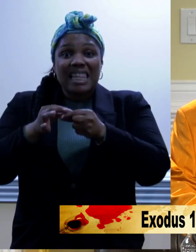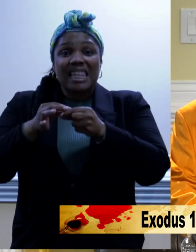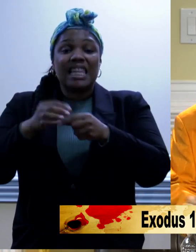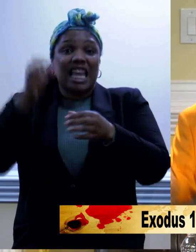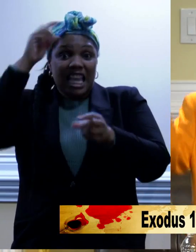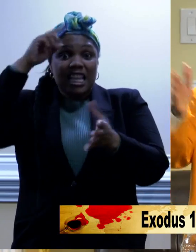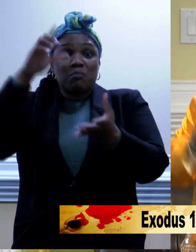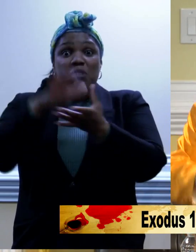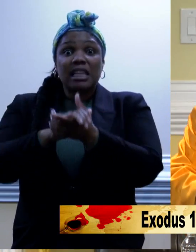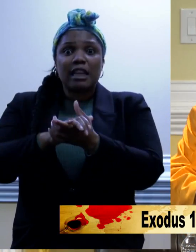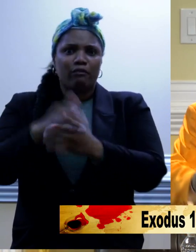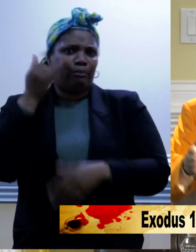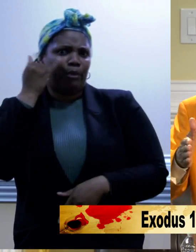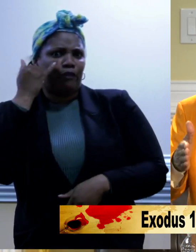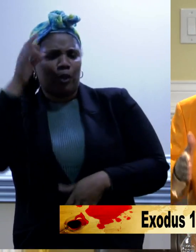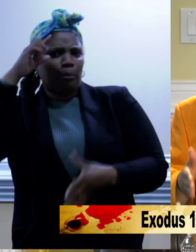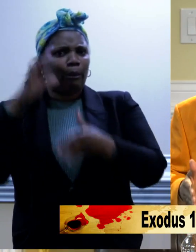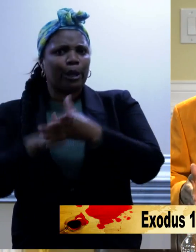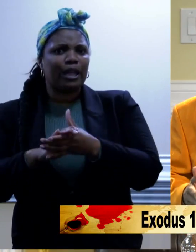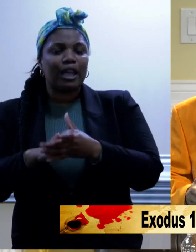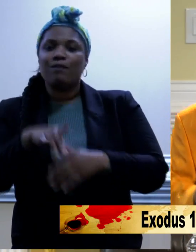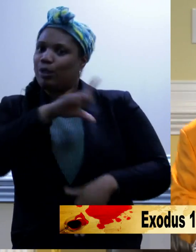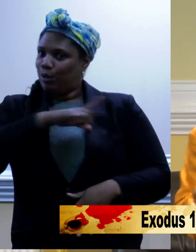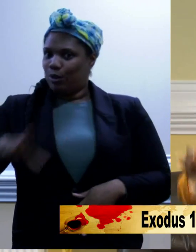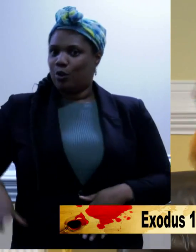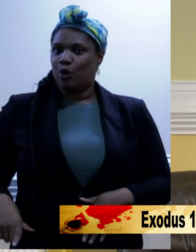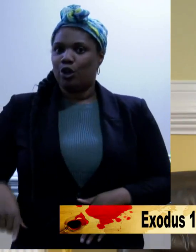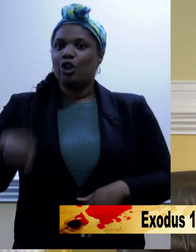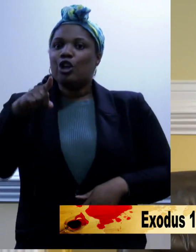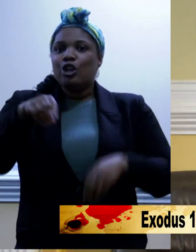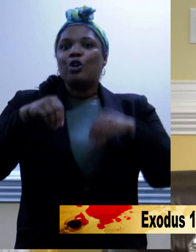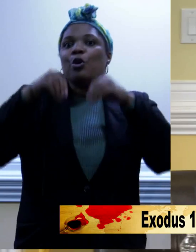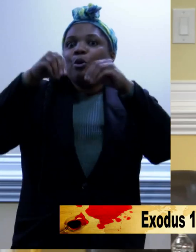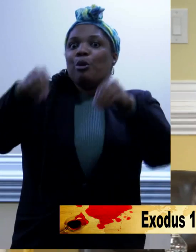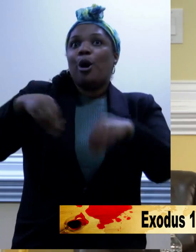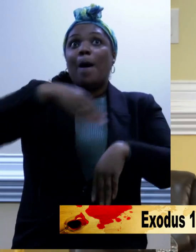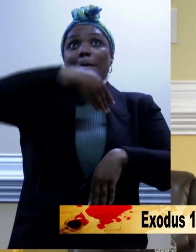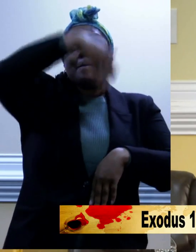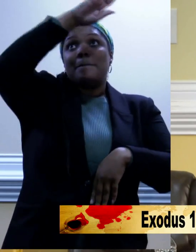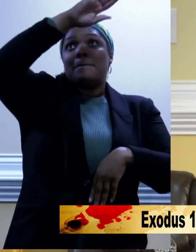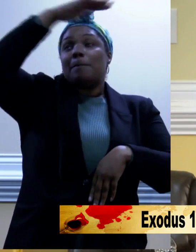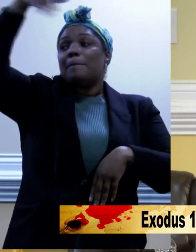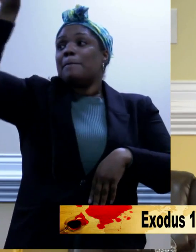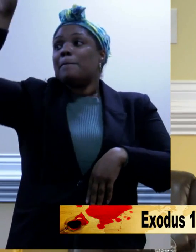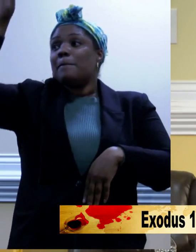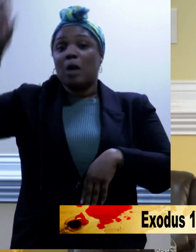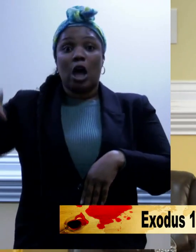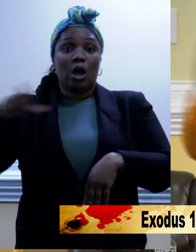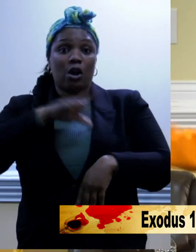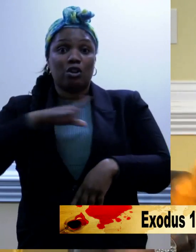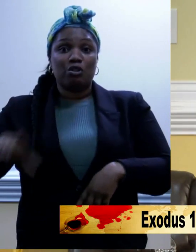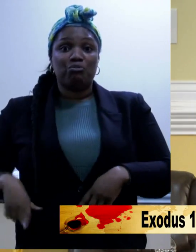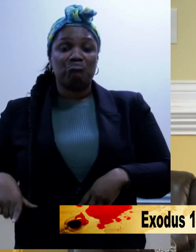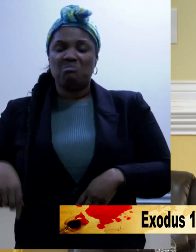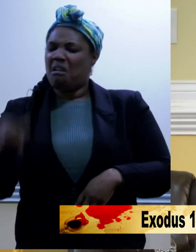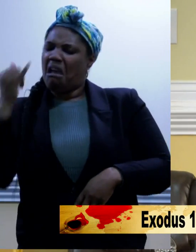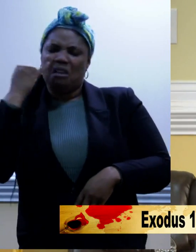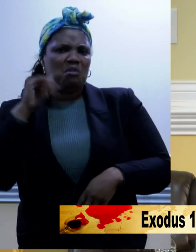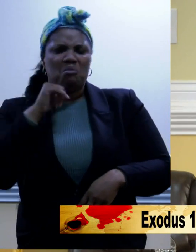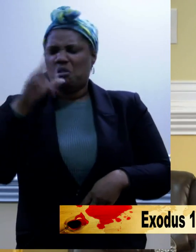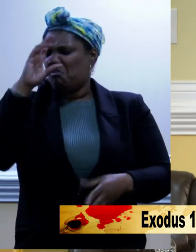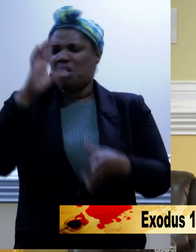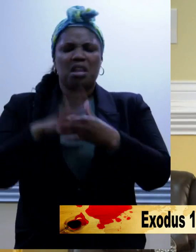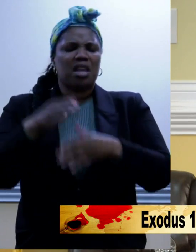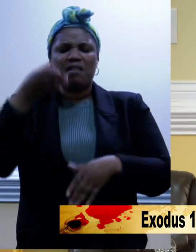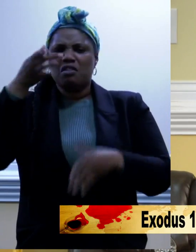belief? Because if you believe the Lord, the blood was over your doorpost. If you didn't believe it, it was not over your